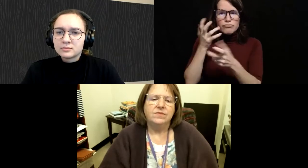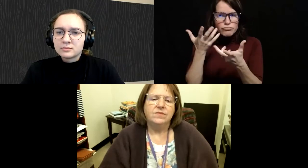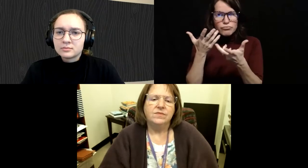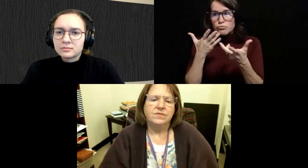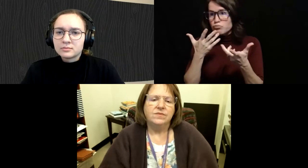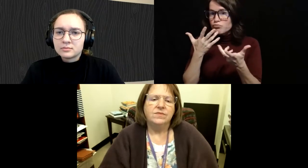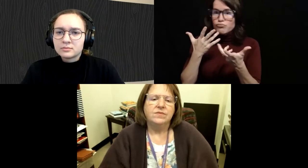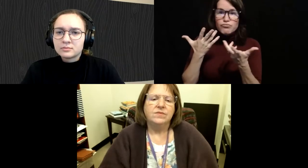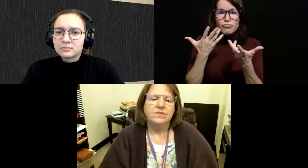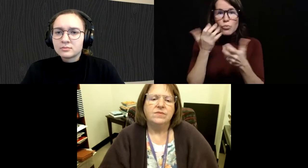is an individual